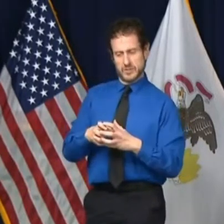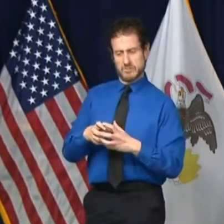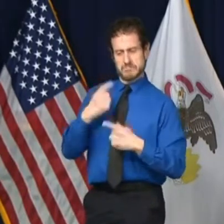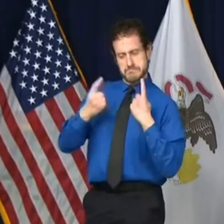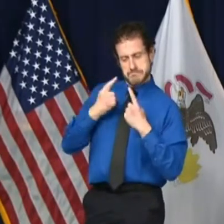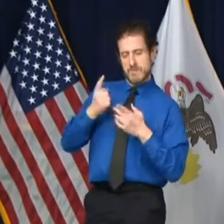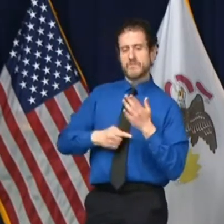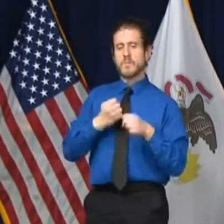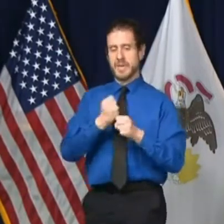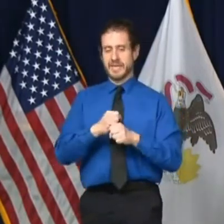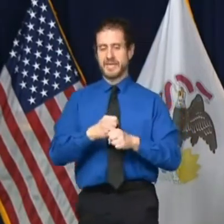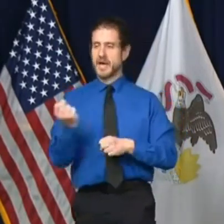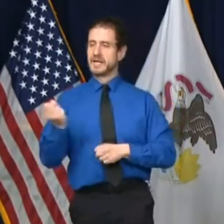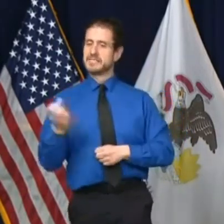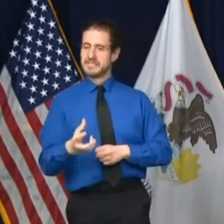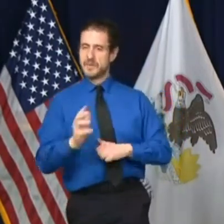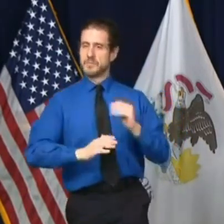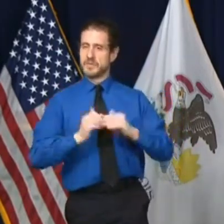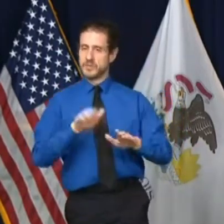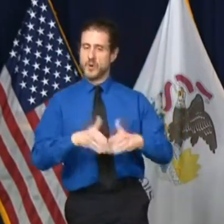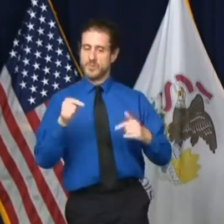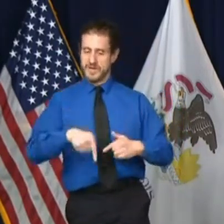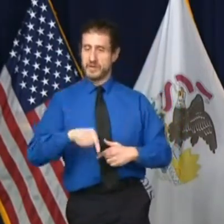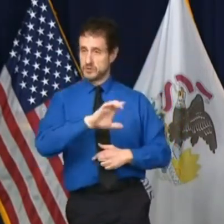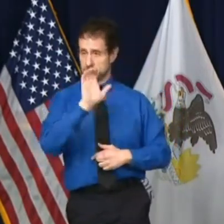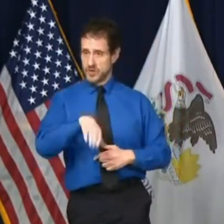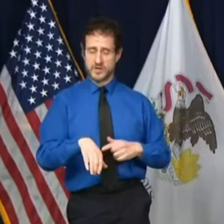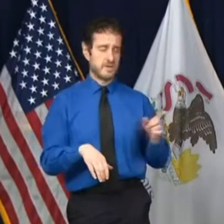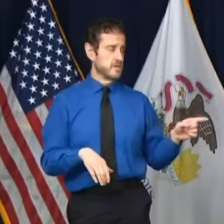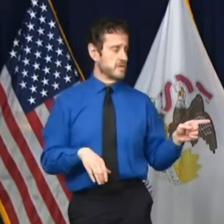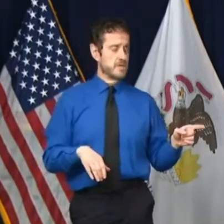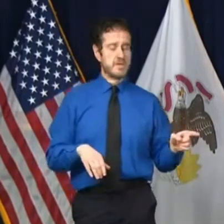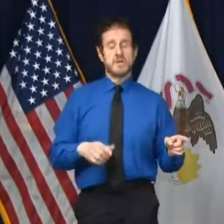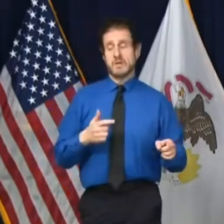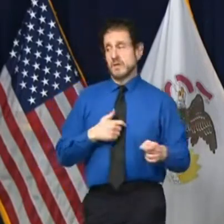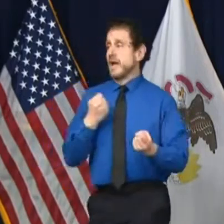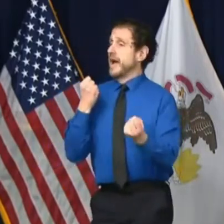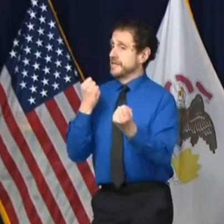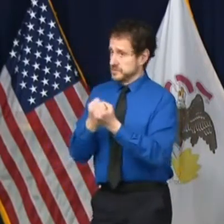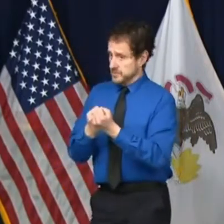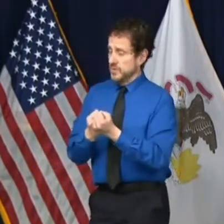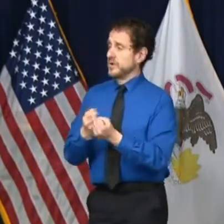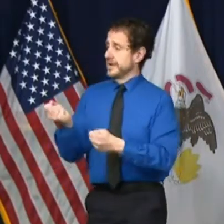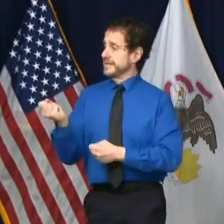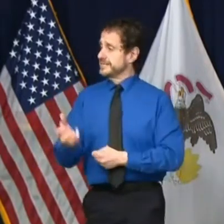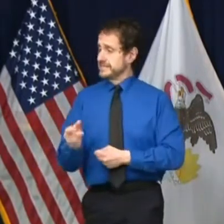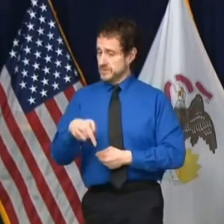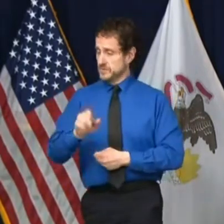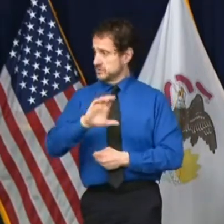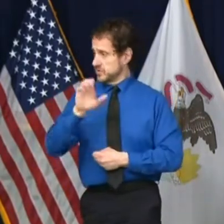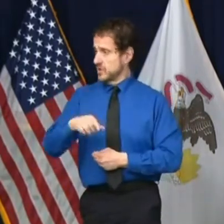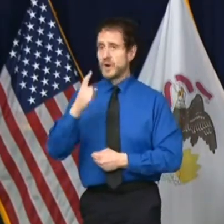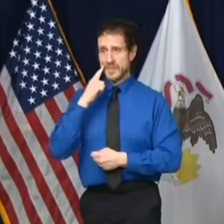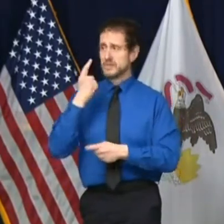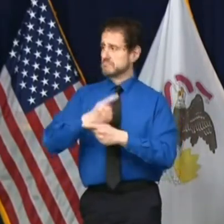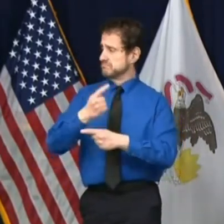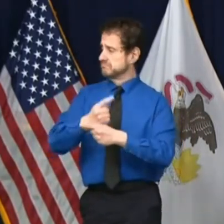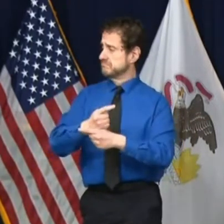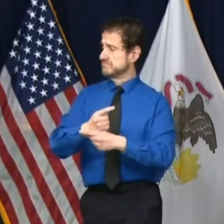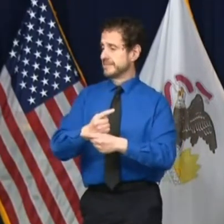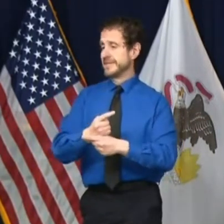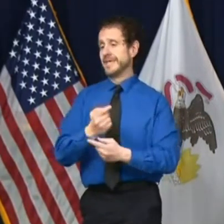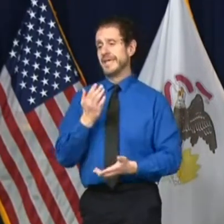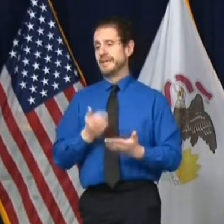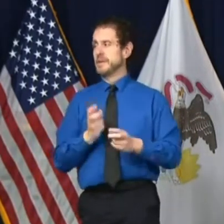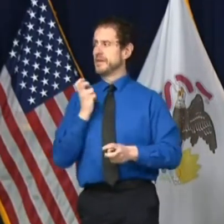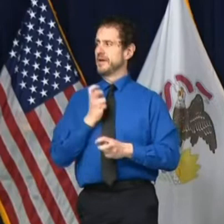that happen? Well, I've favored getting that done. I think it's the right thing to do. It may be difficult